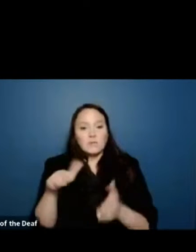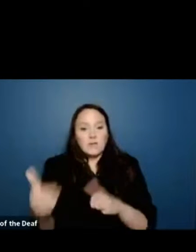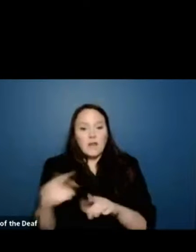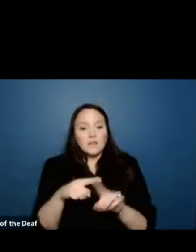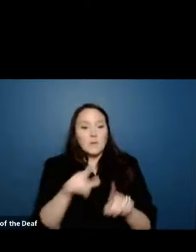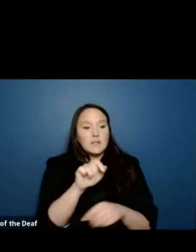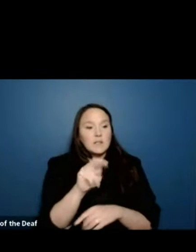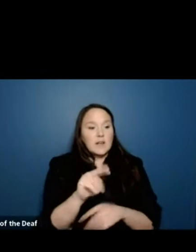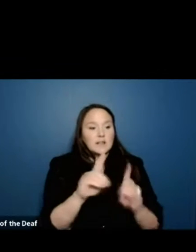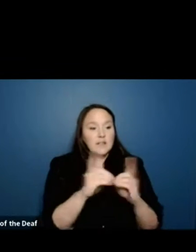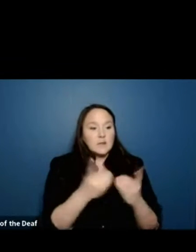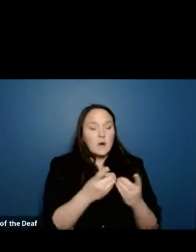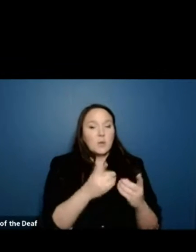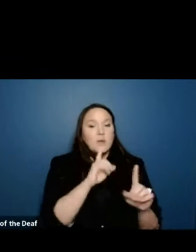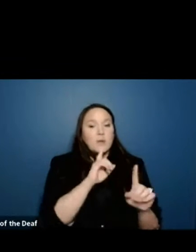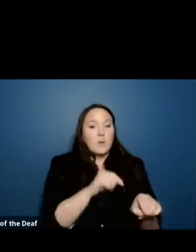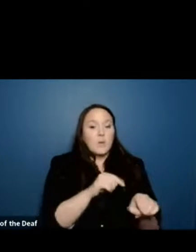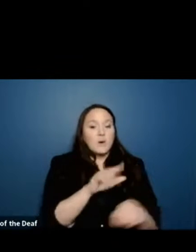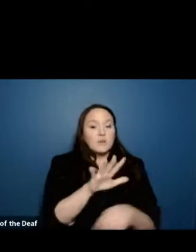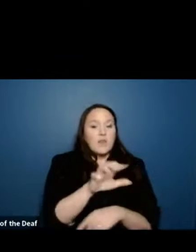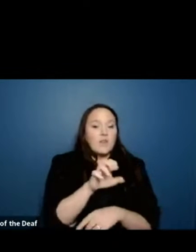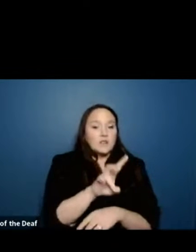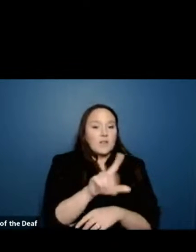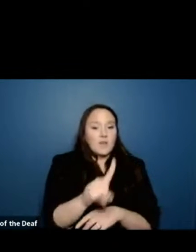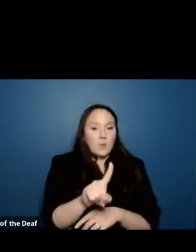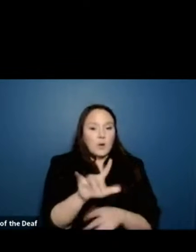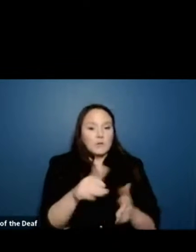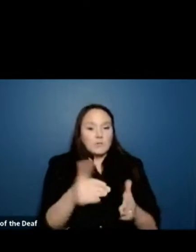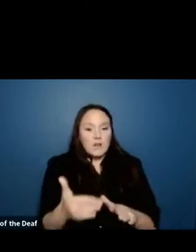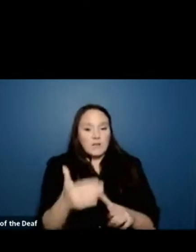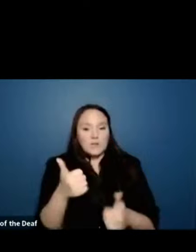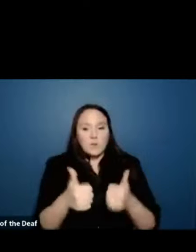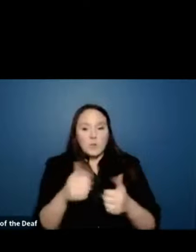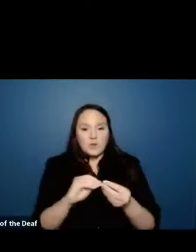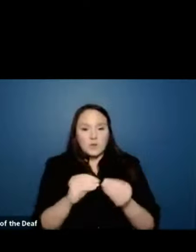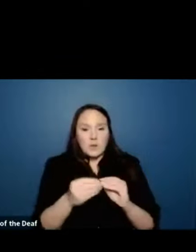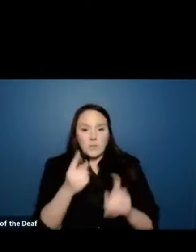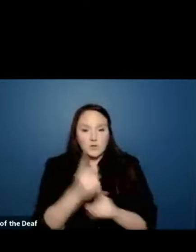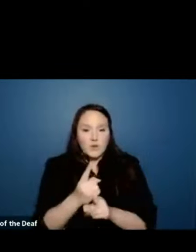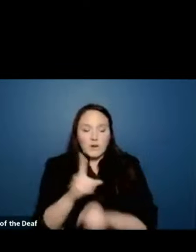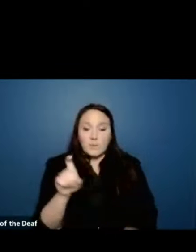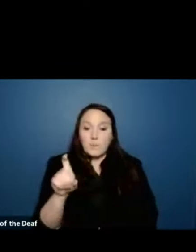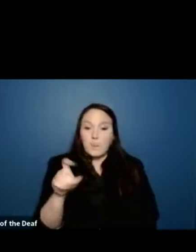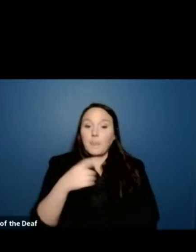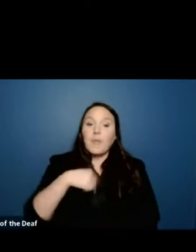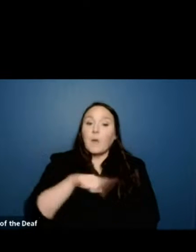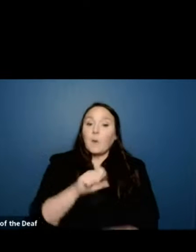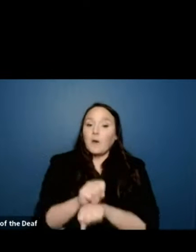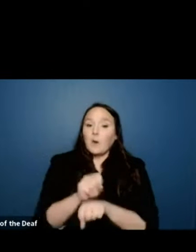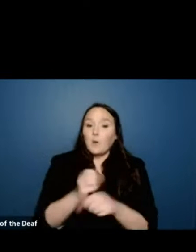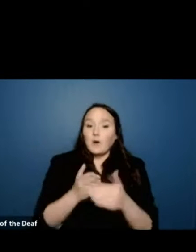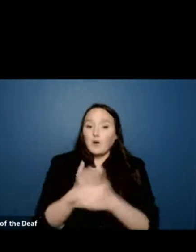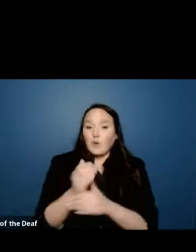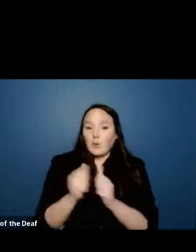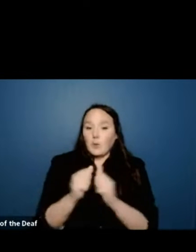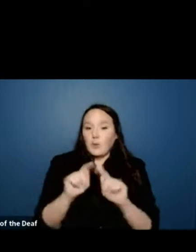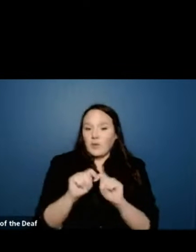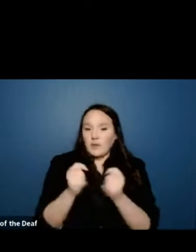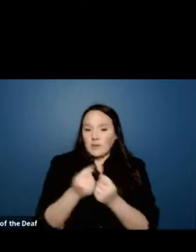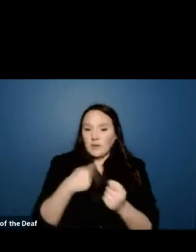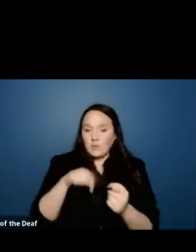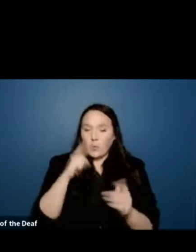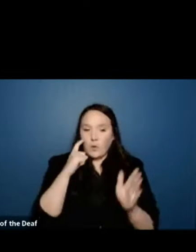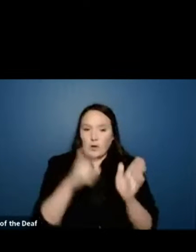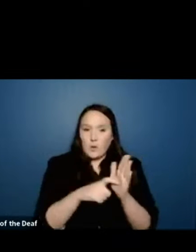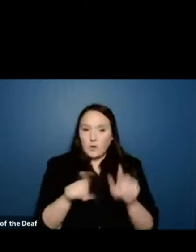of Health is reporting 571 deaths? What number is accurate? We're actually working through with our team. We noticed that as well. And